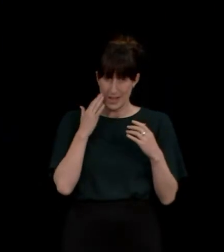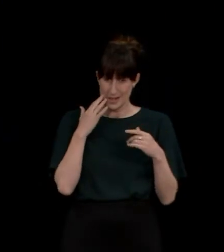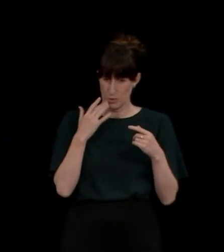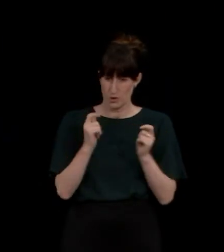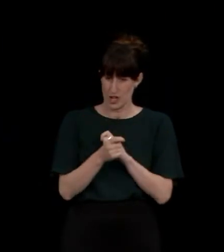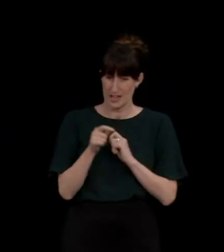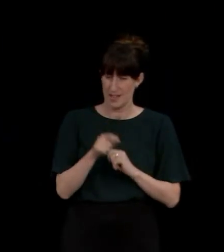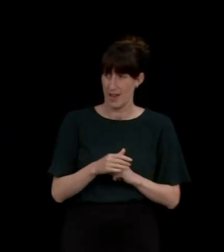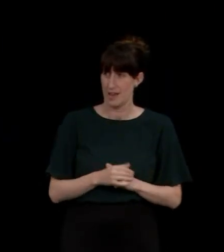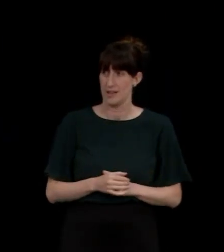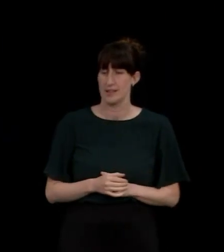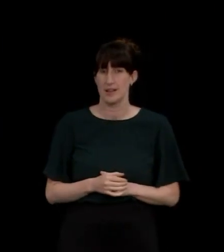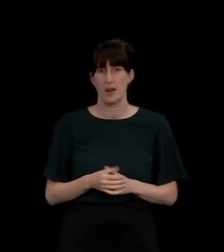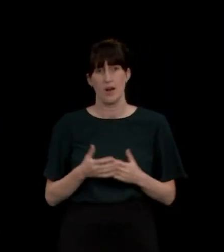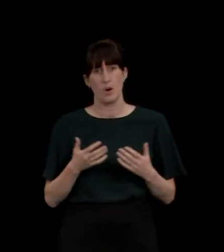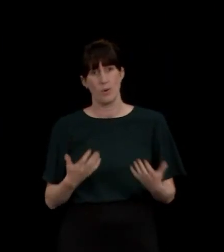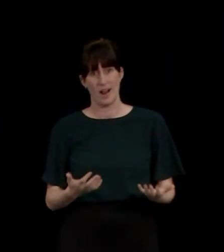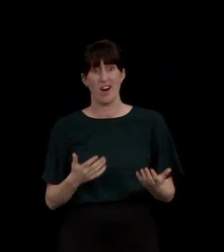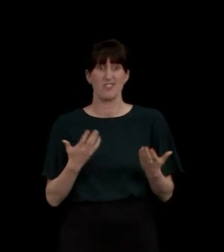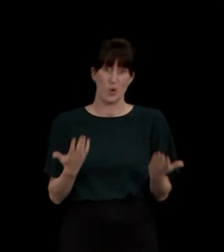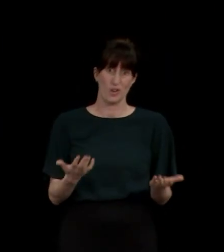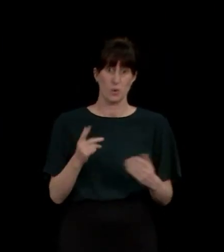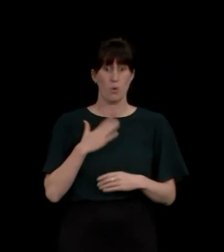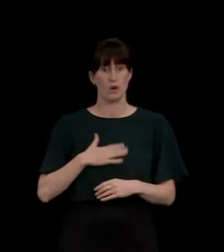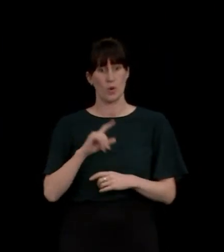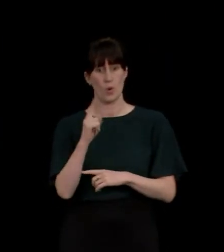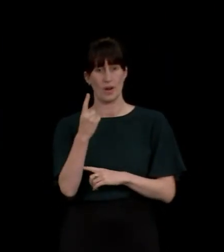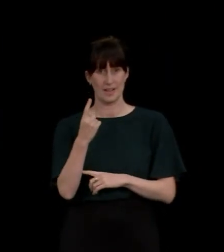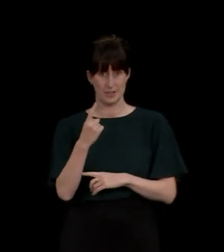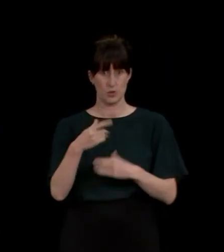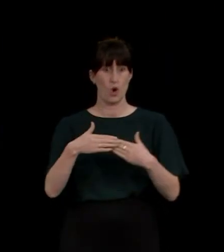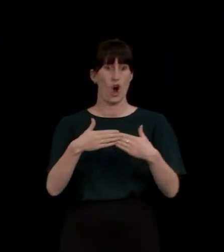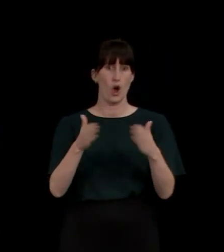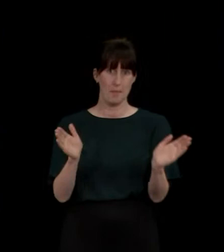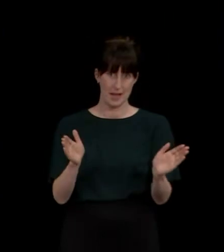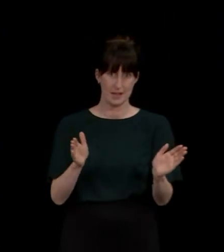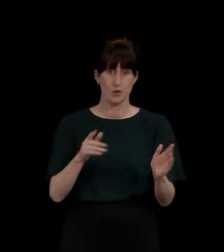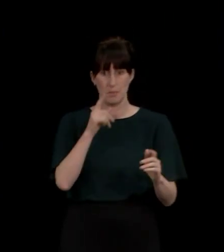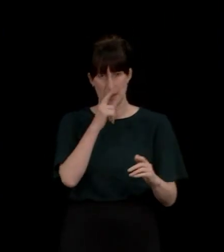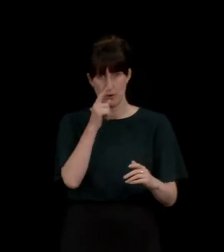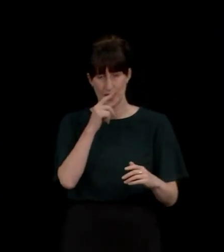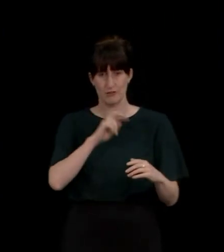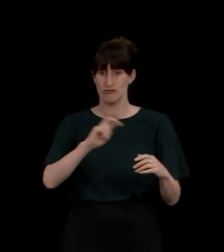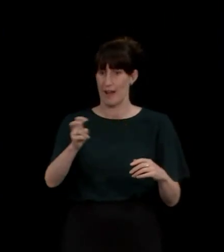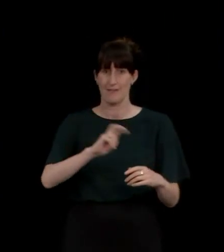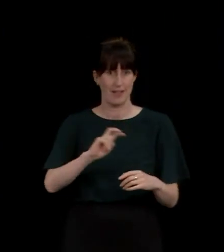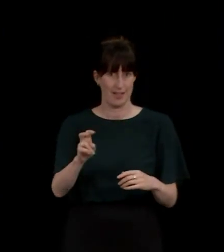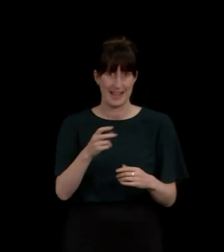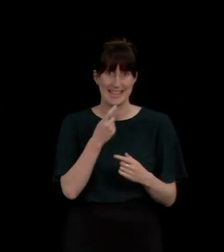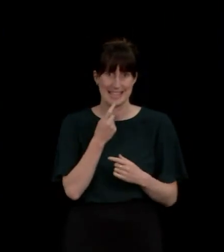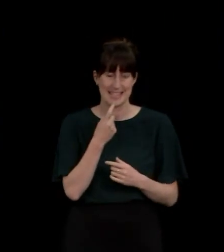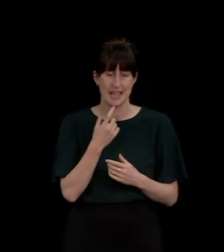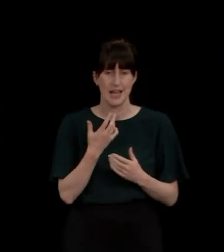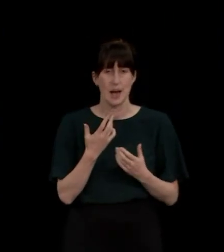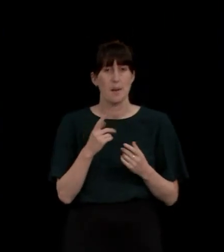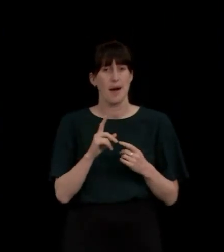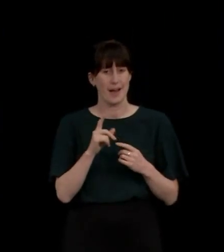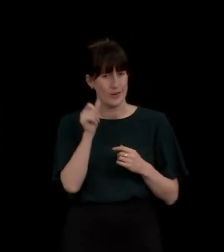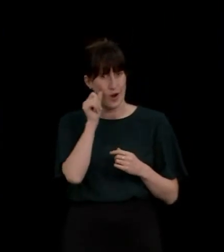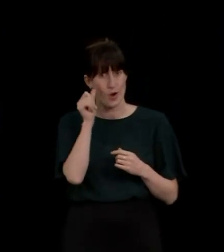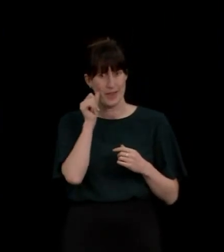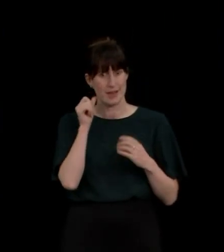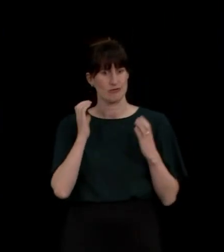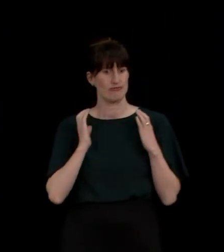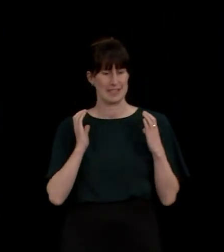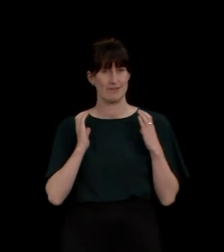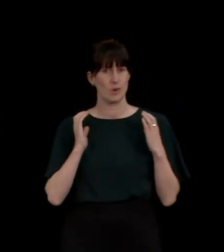it causes, a huge amount of work for managing the boundary safely, and also a huge amount of stress and anxiety for those who are